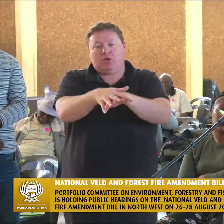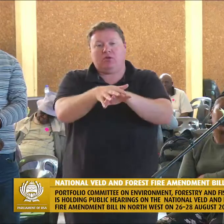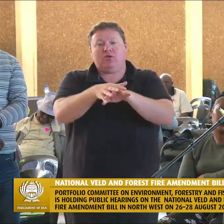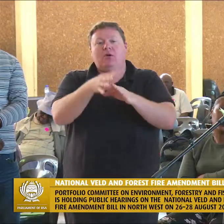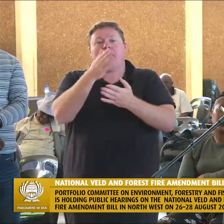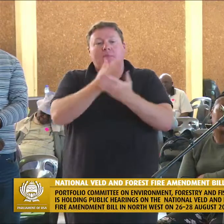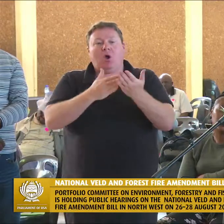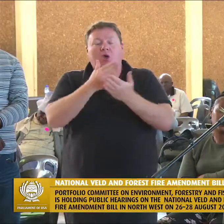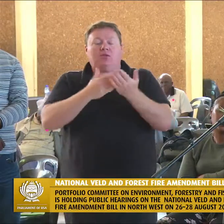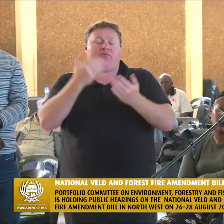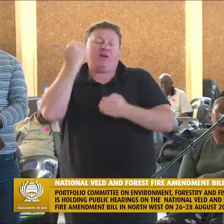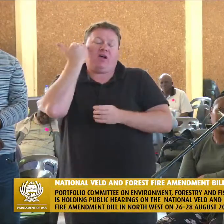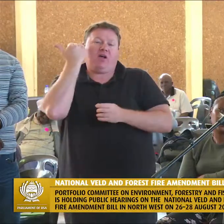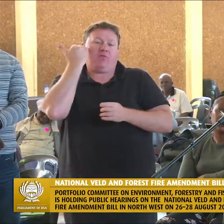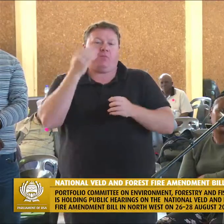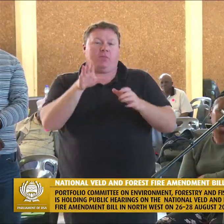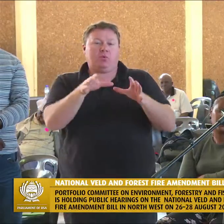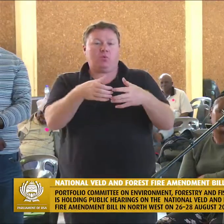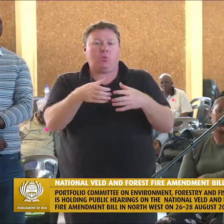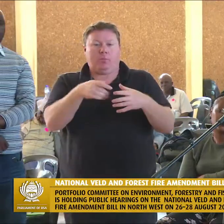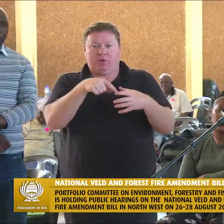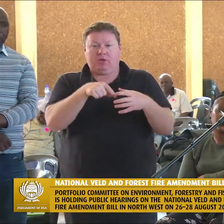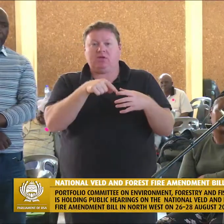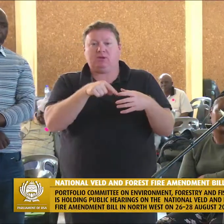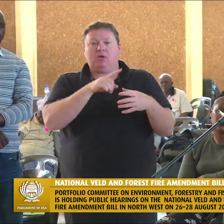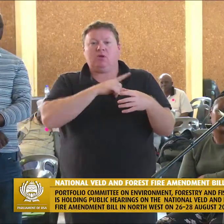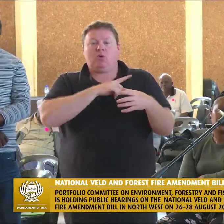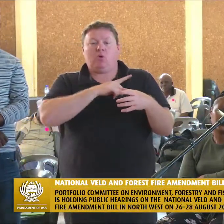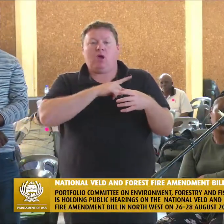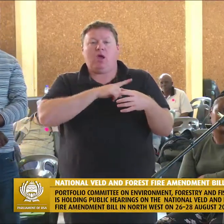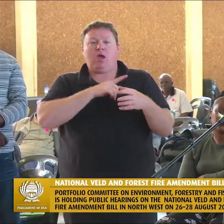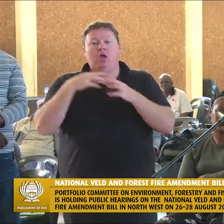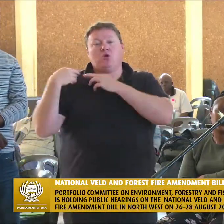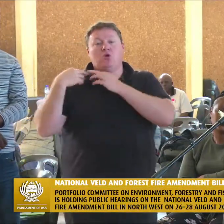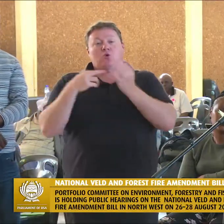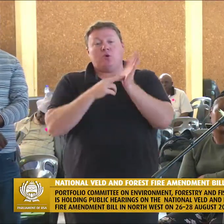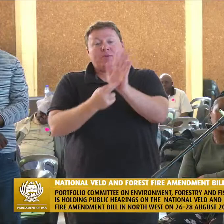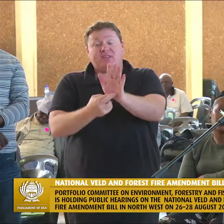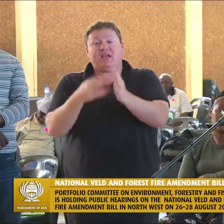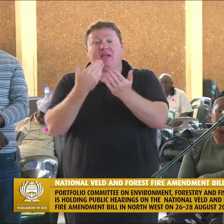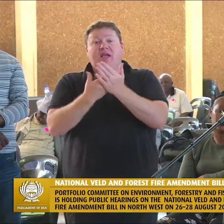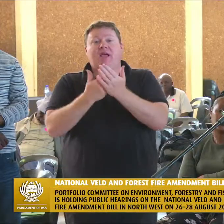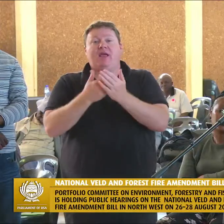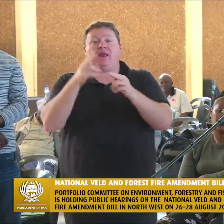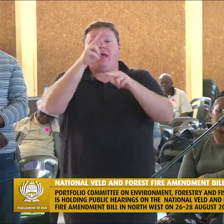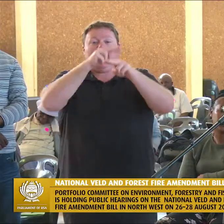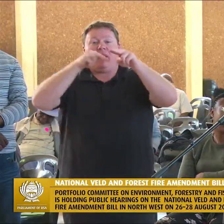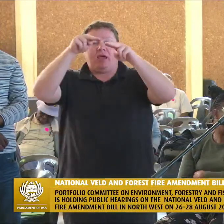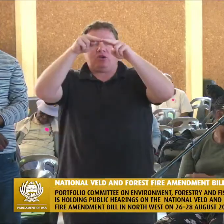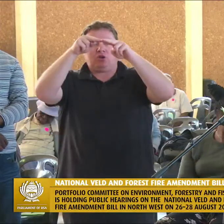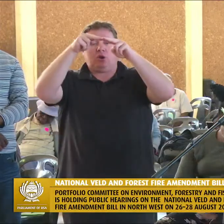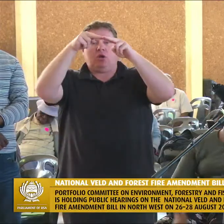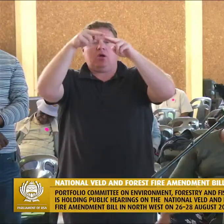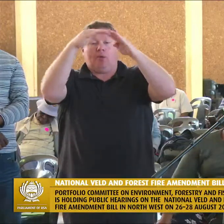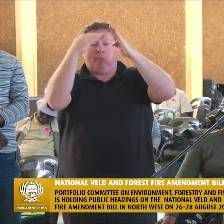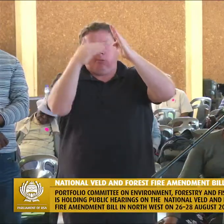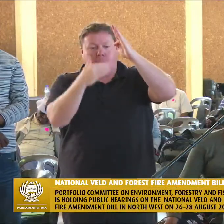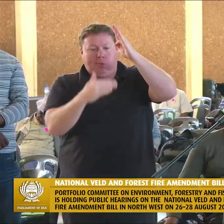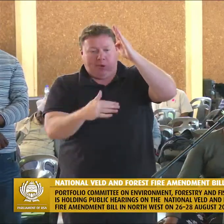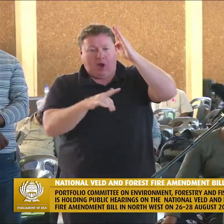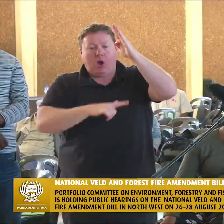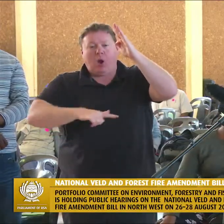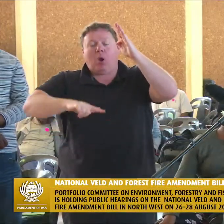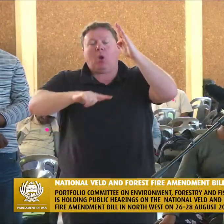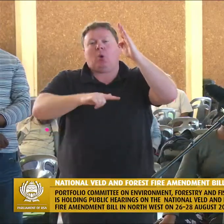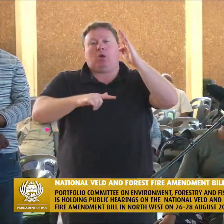entities that have a fairly presentation from national level all the way to a local level whereby there is a joint